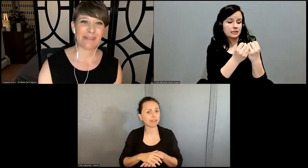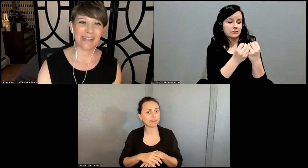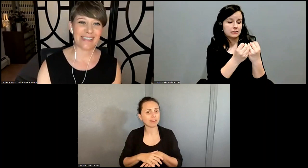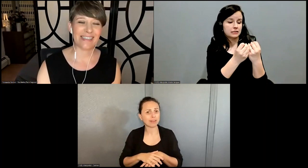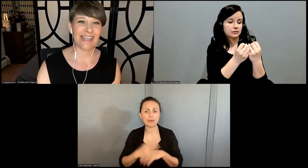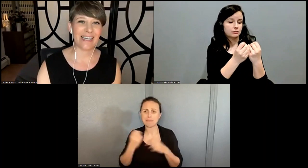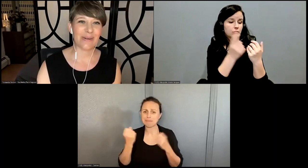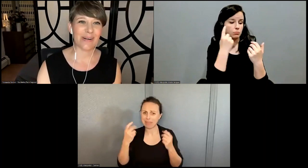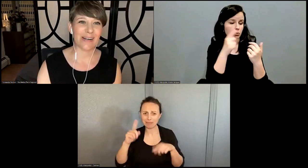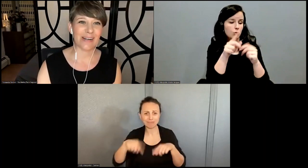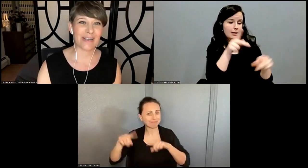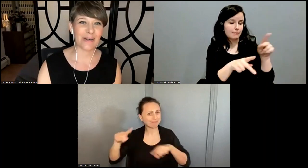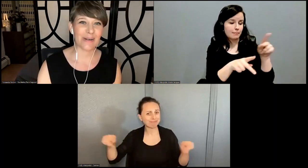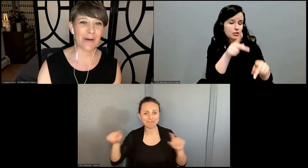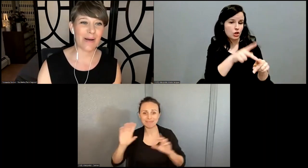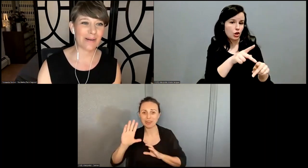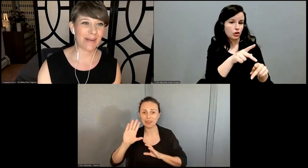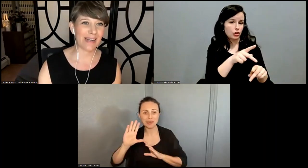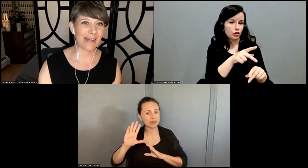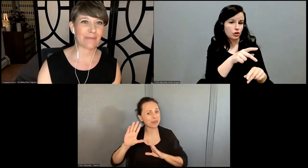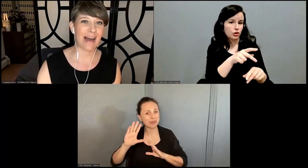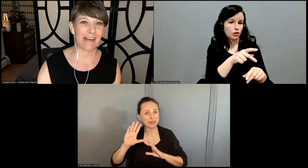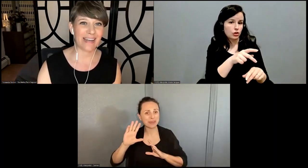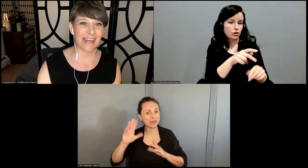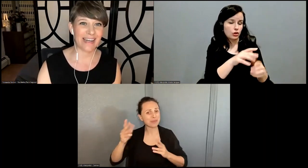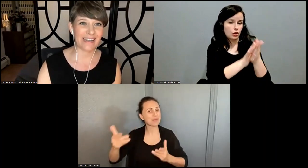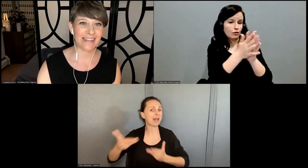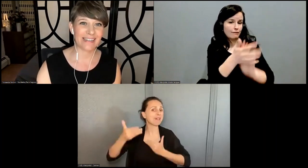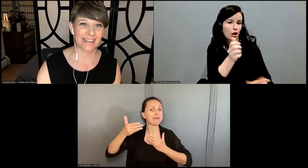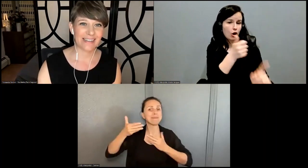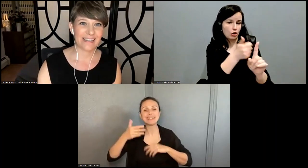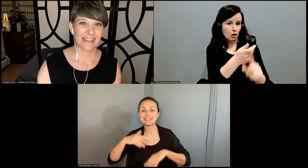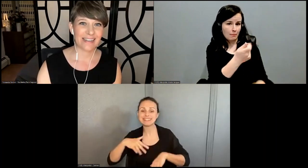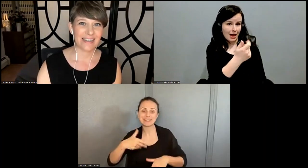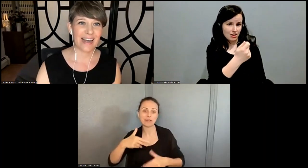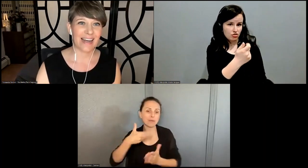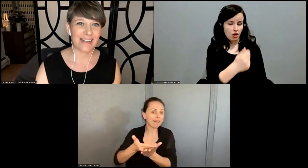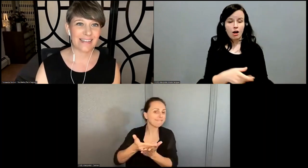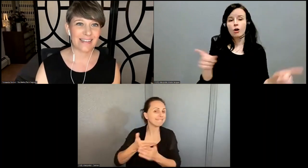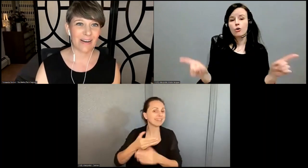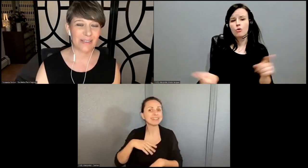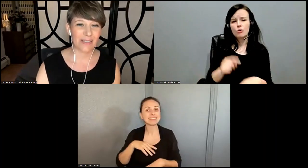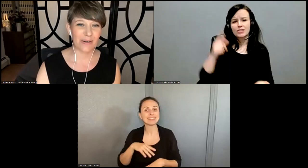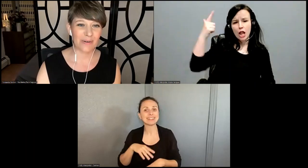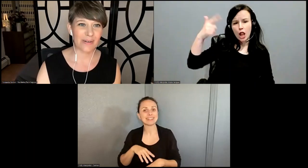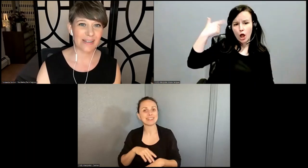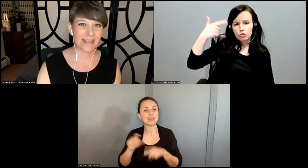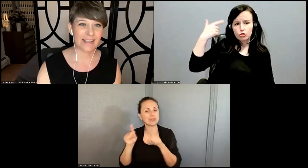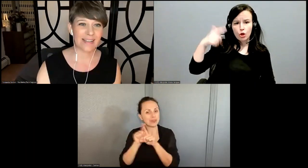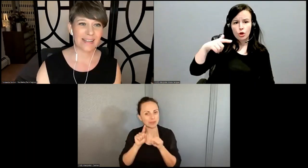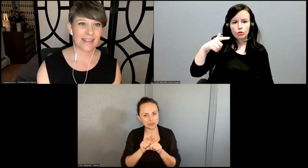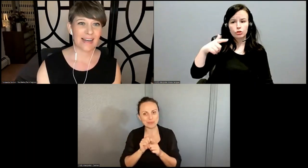Just terrific to see your welcoming arriving in, and